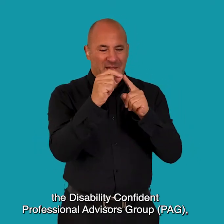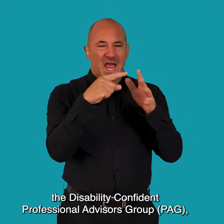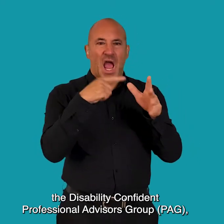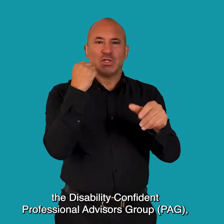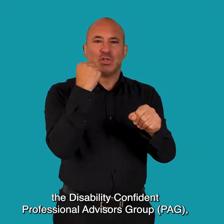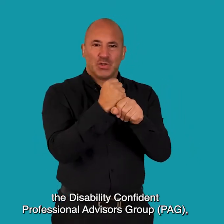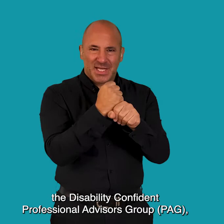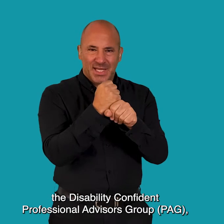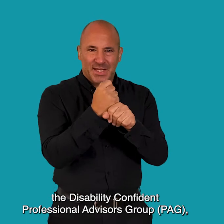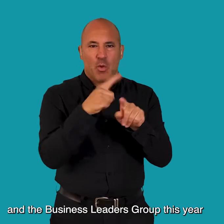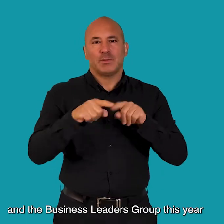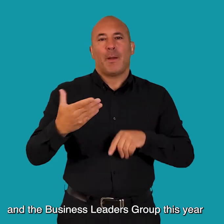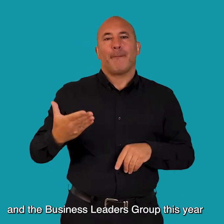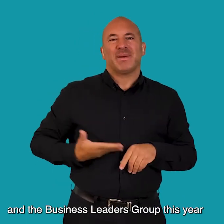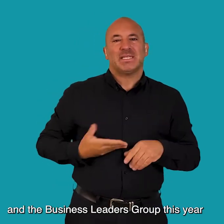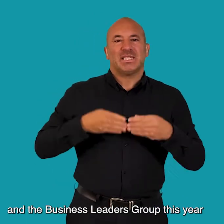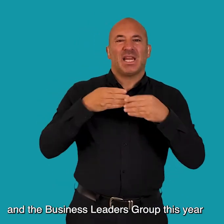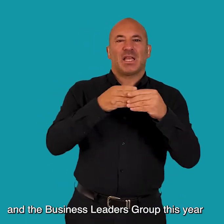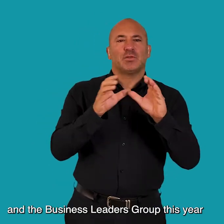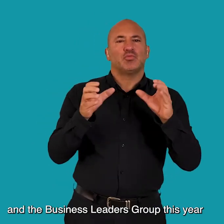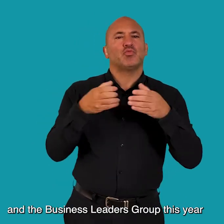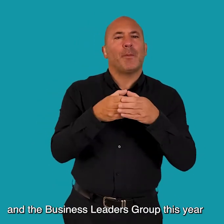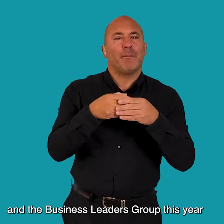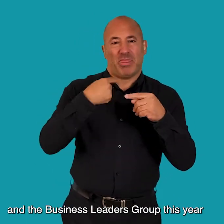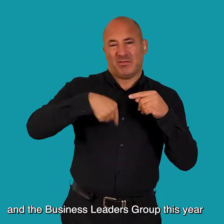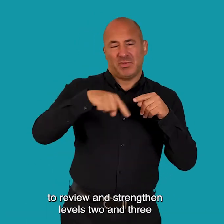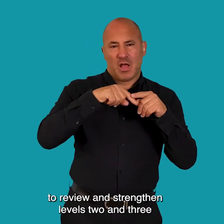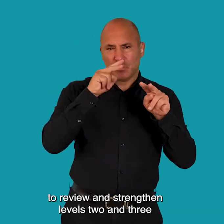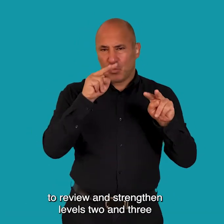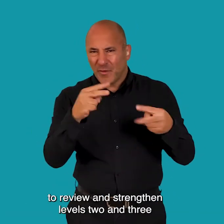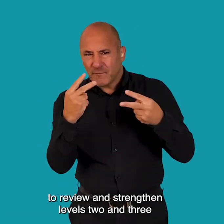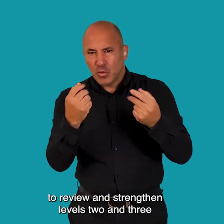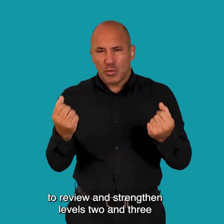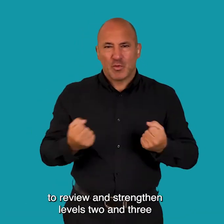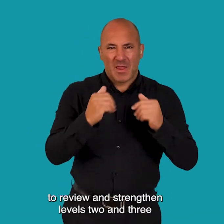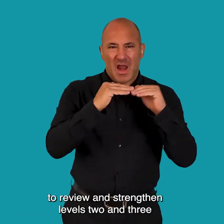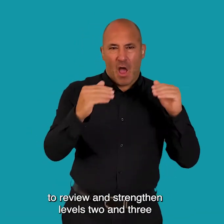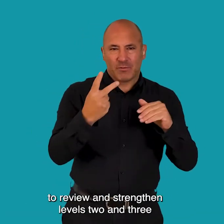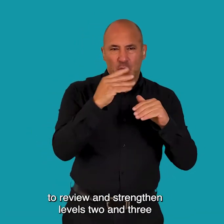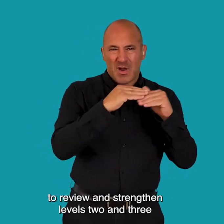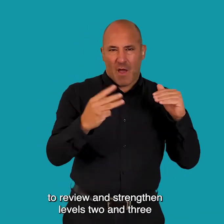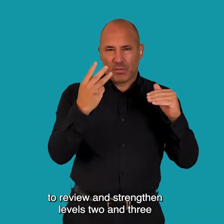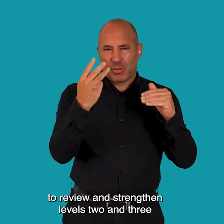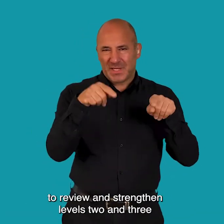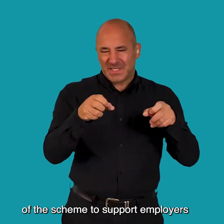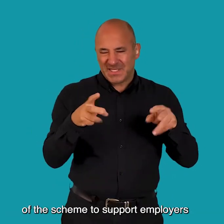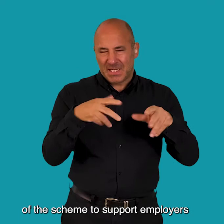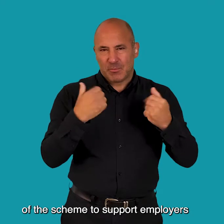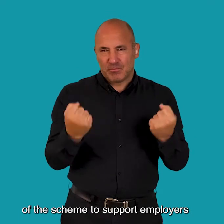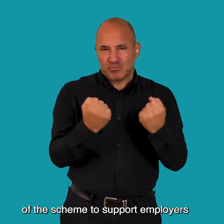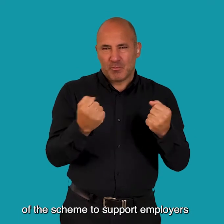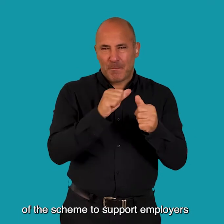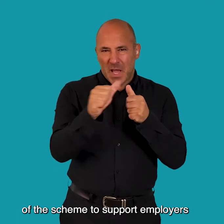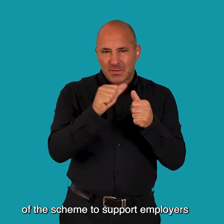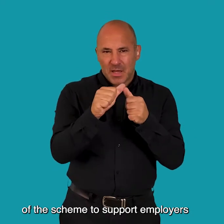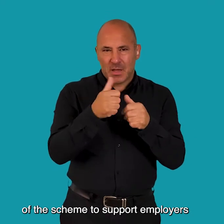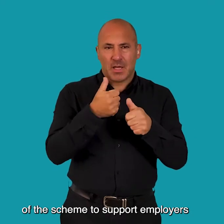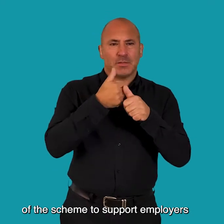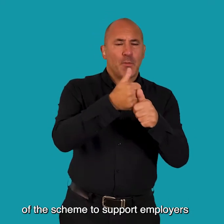PAG, and the Business Leaders Group this year to review and strengthen levels 2 and 3 of the scheme to support employers